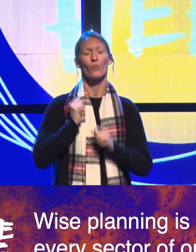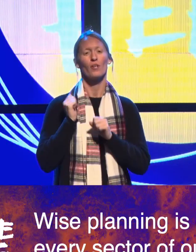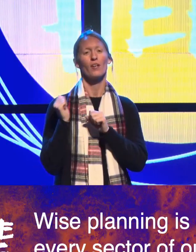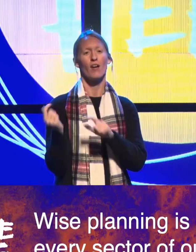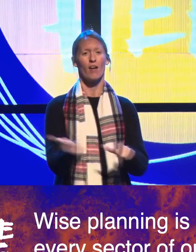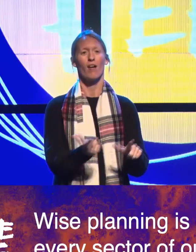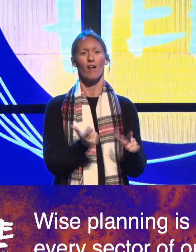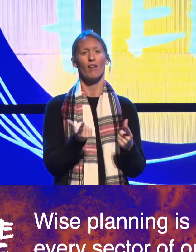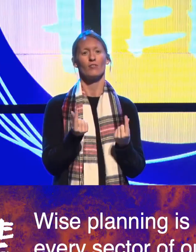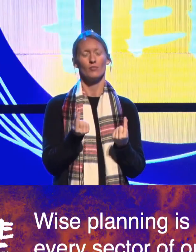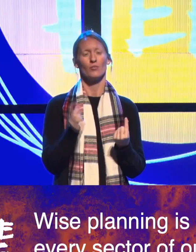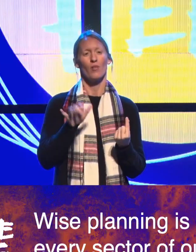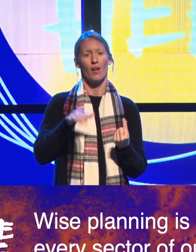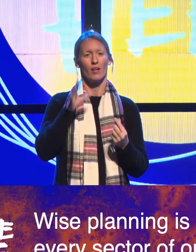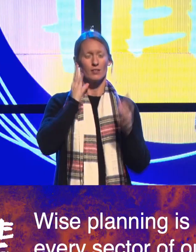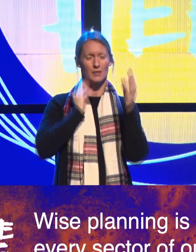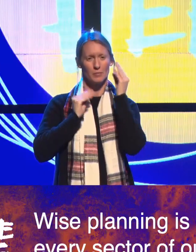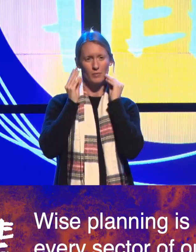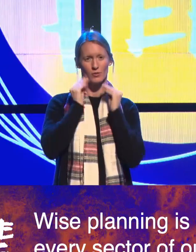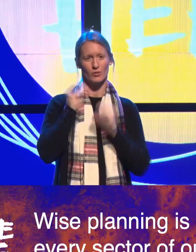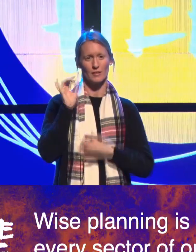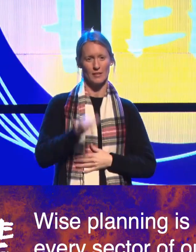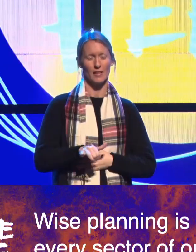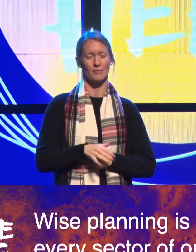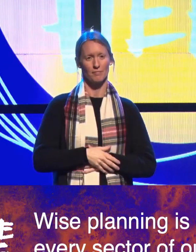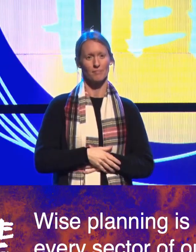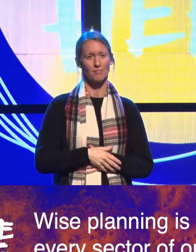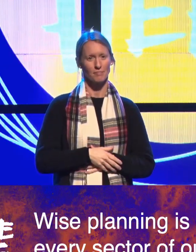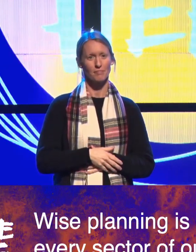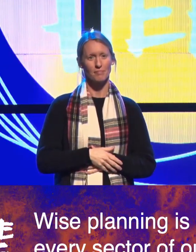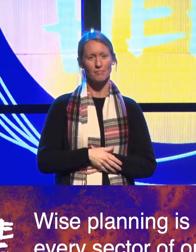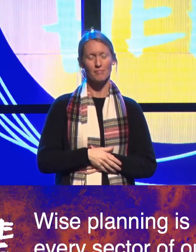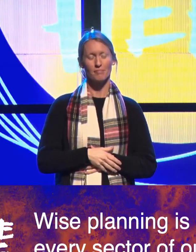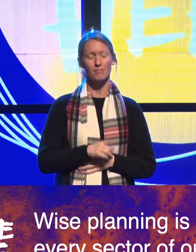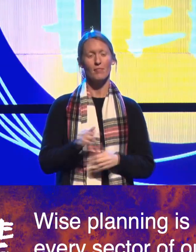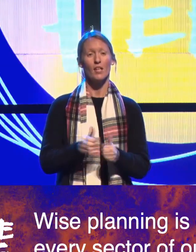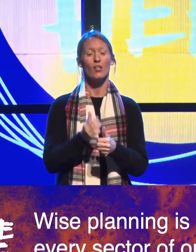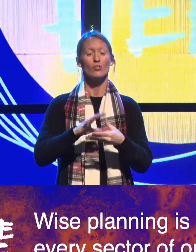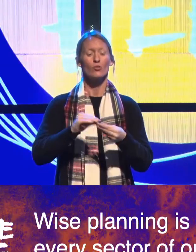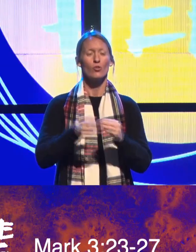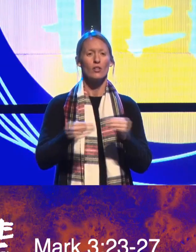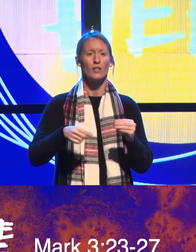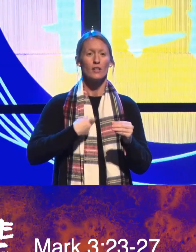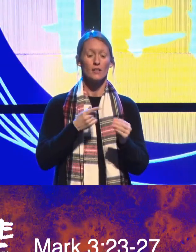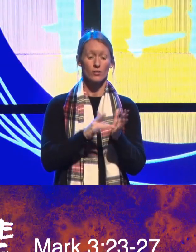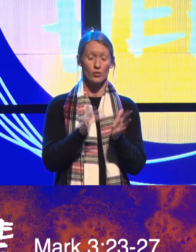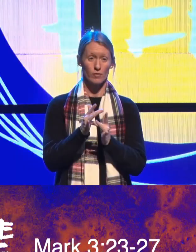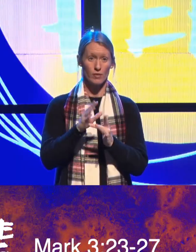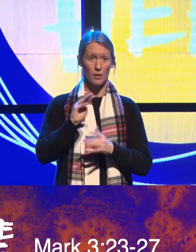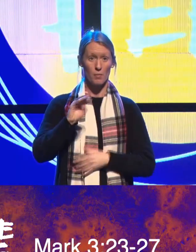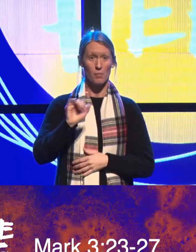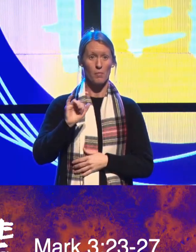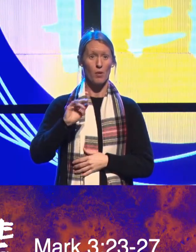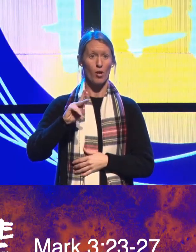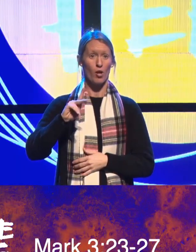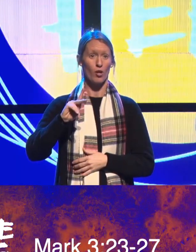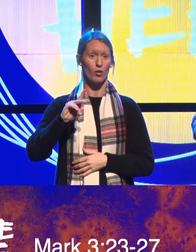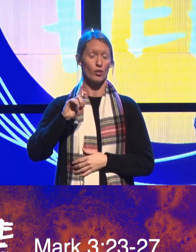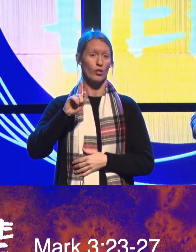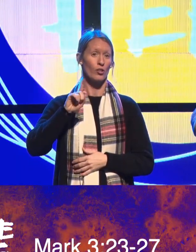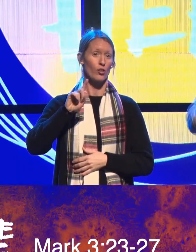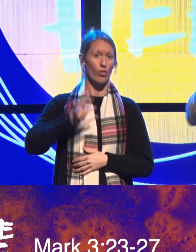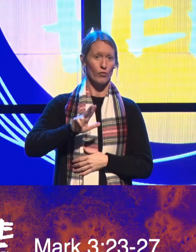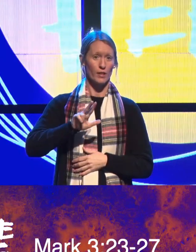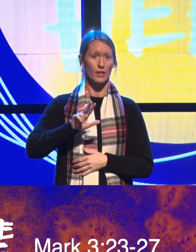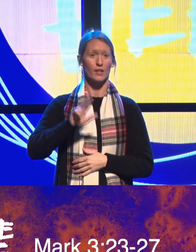done that. And this is where I want to talk about the other story that Jesus gives that's so great. In Mark chapter 3, the Gospel of